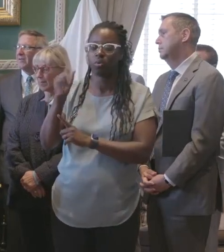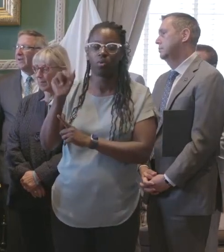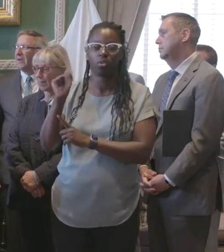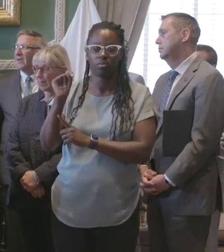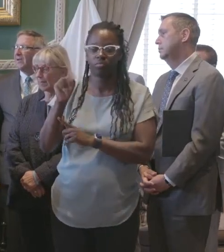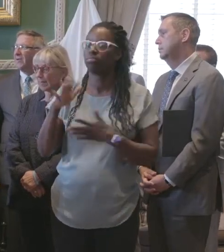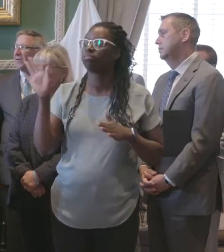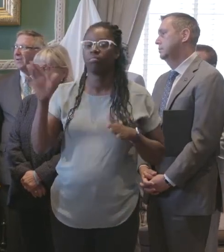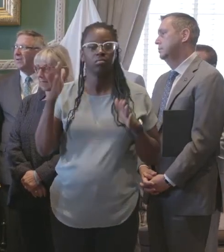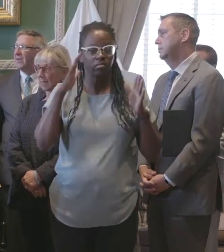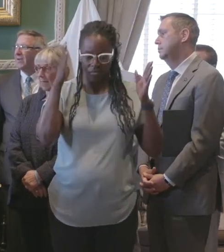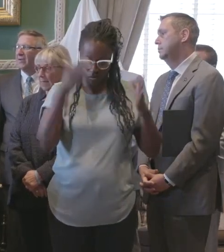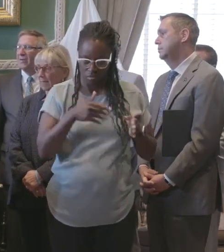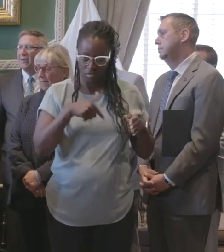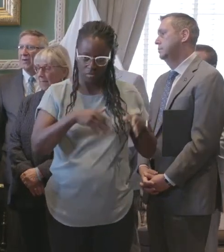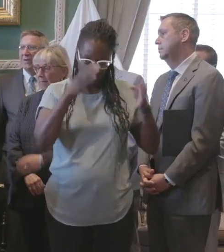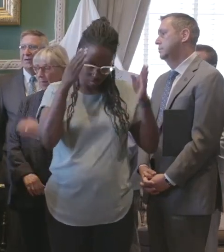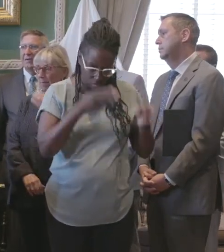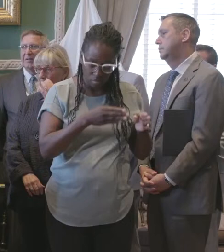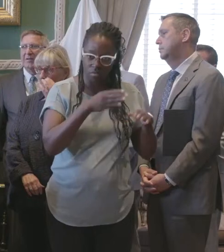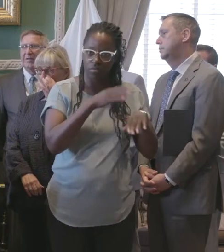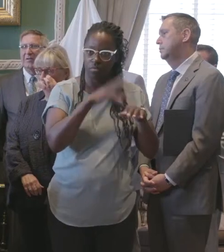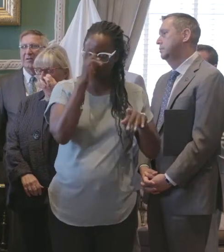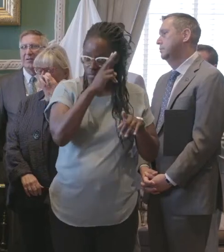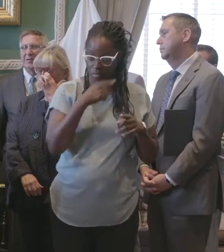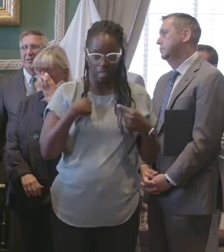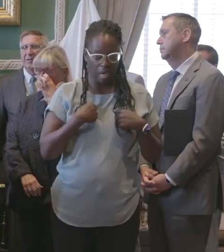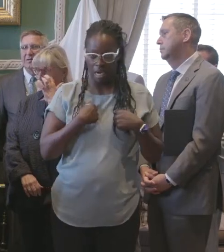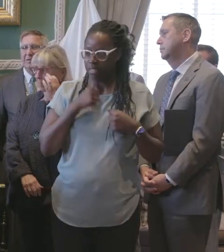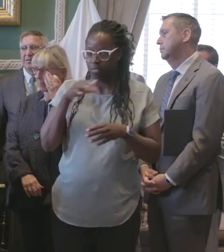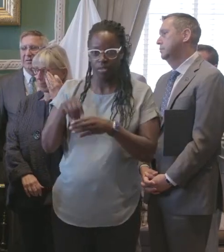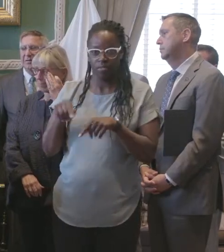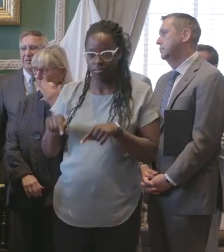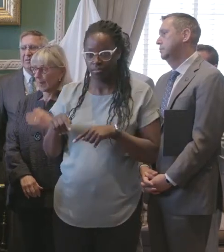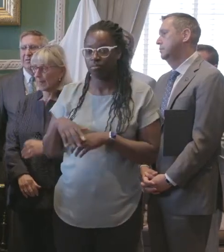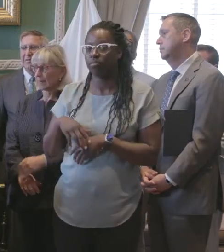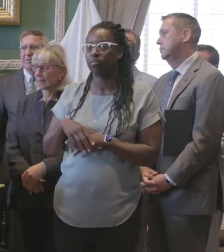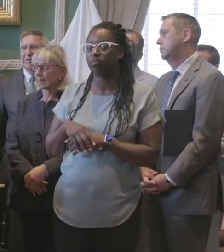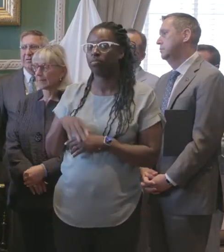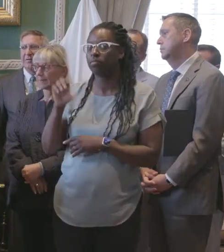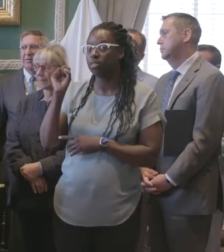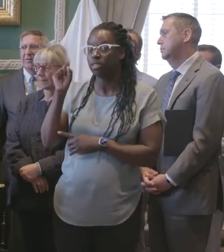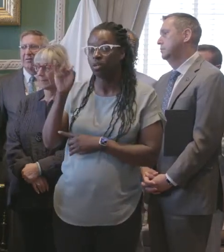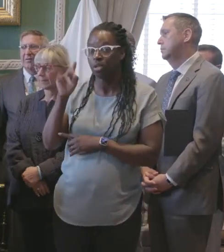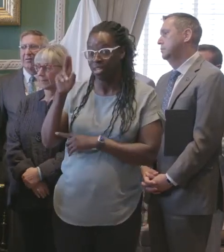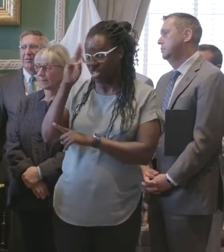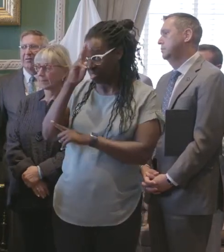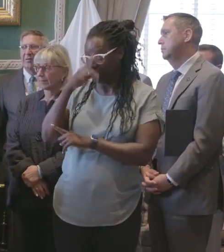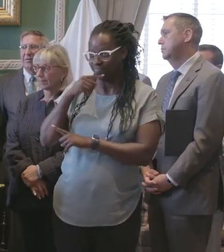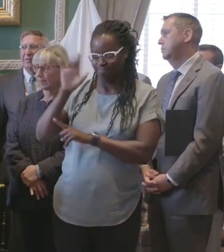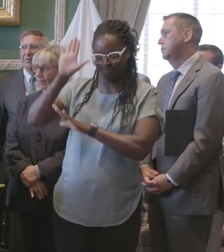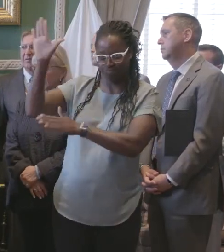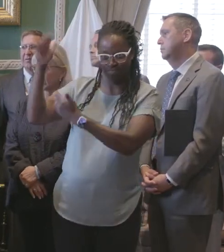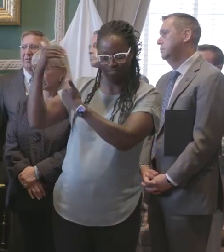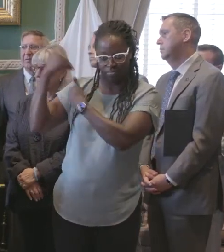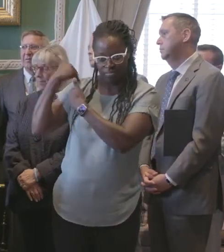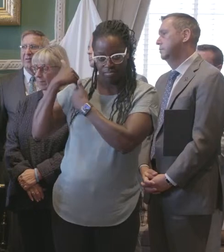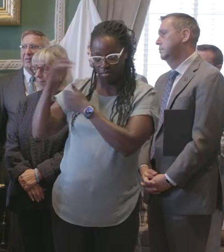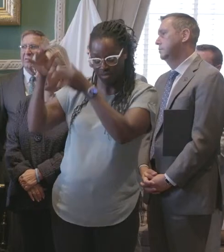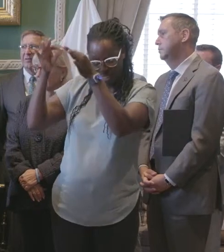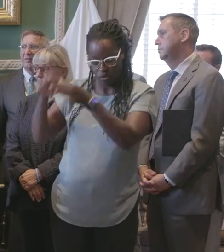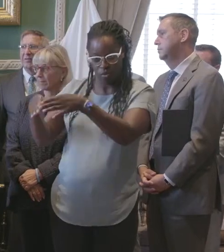can do, that I can do, that I have the power to do to keep that from happening. But I've also said from the beginning that we are focused